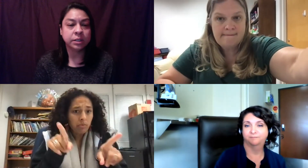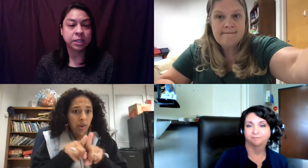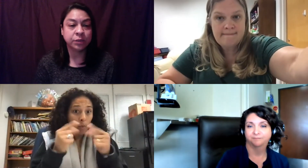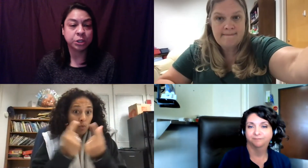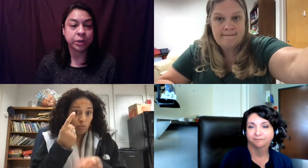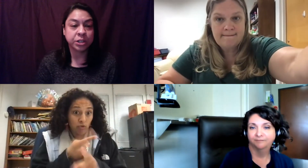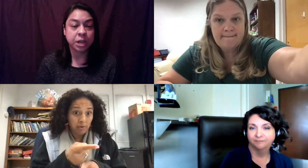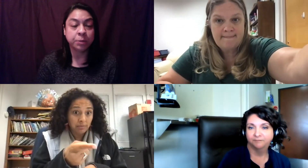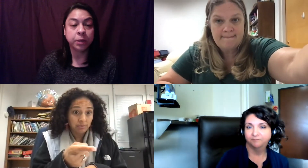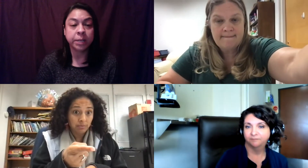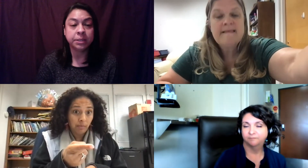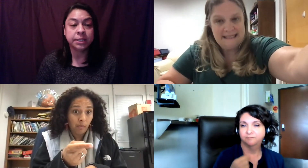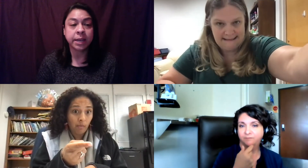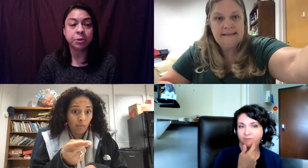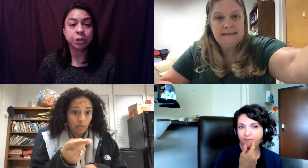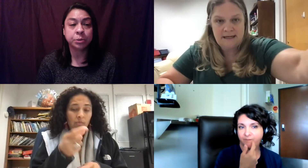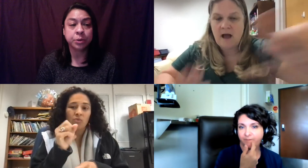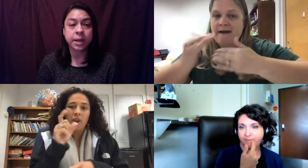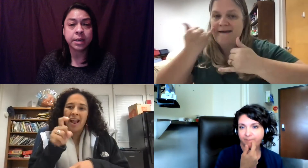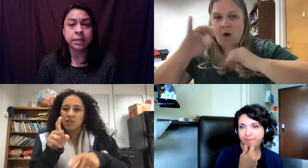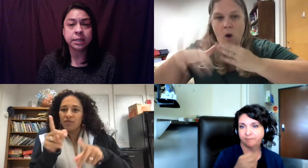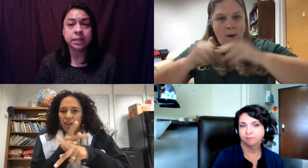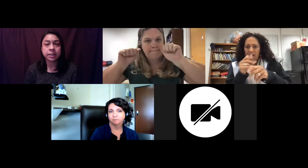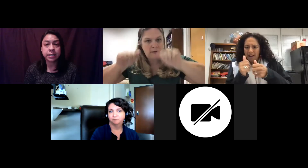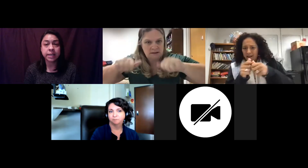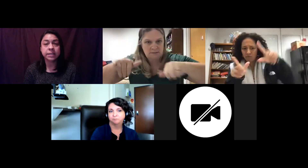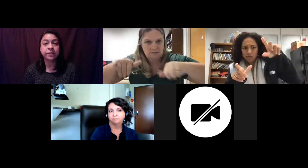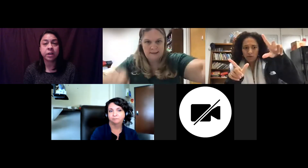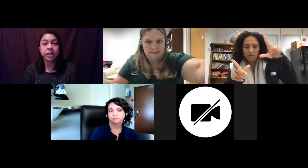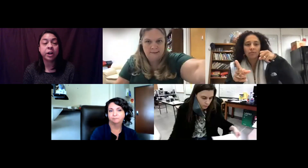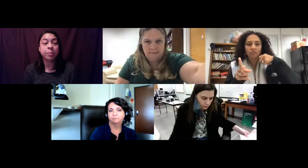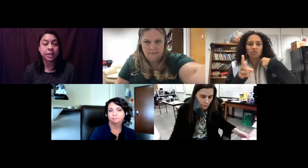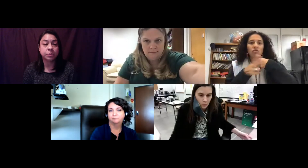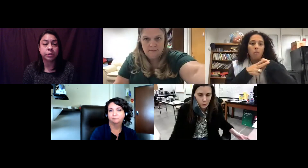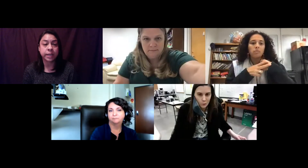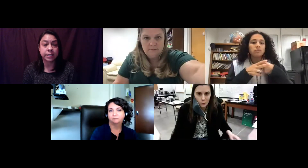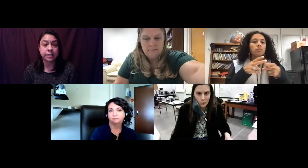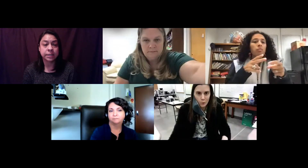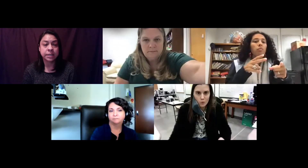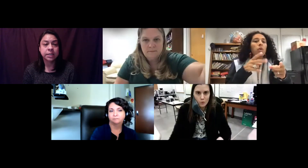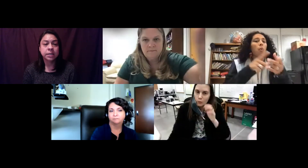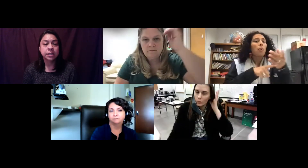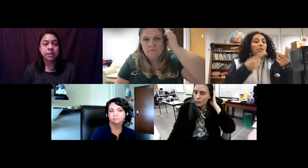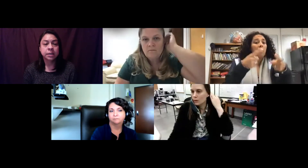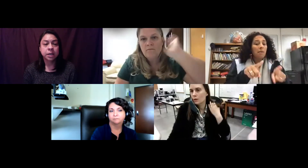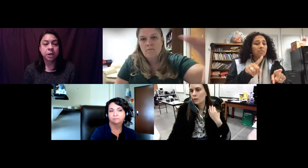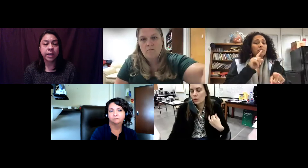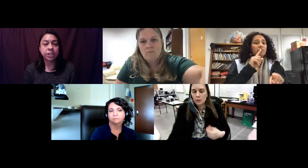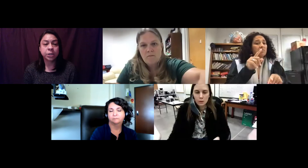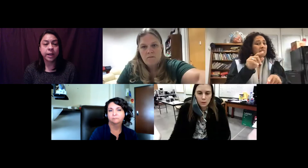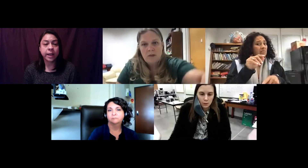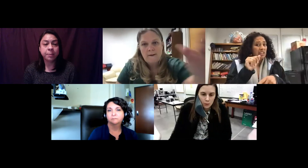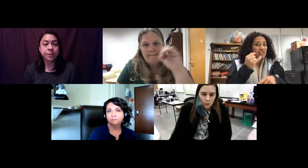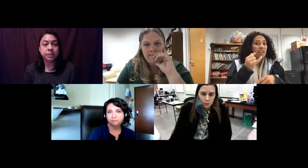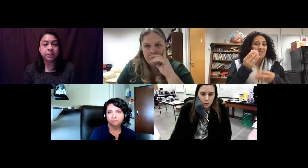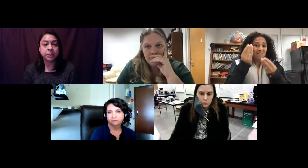out this from the screenshot. You want to keep the same groups, right? Yes, if at all possible, yes. Okay, so